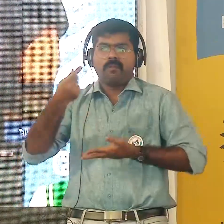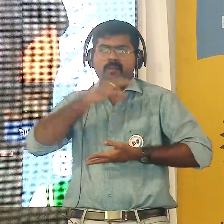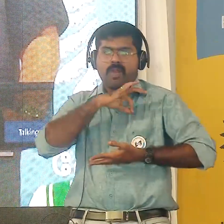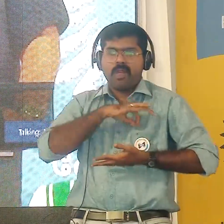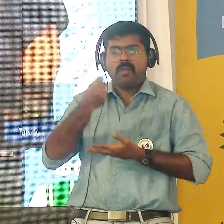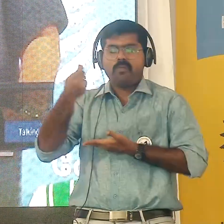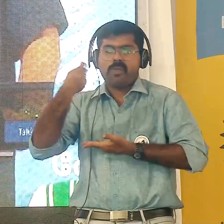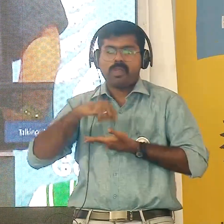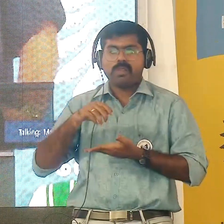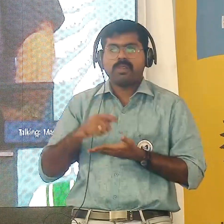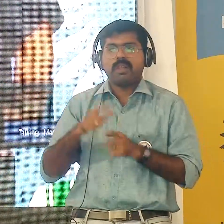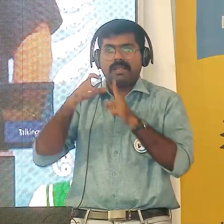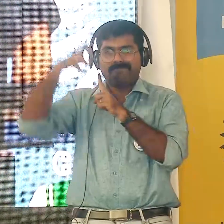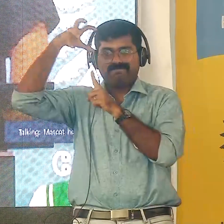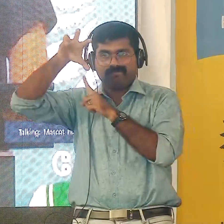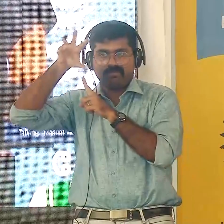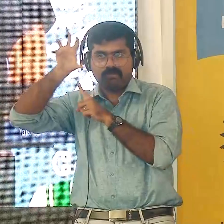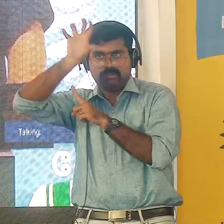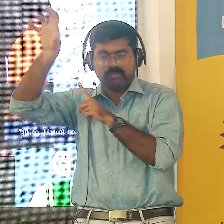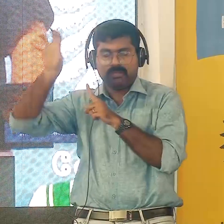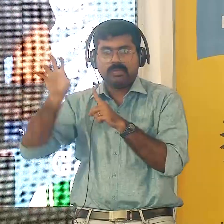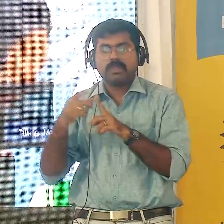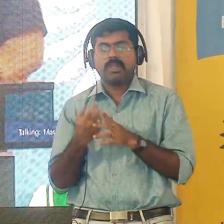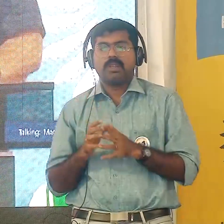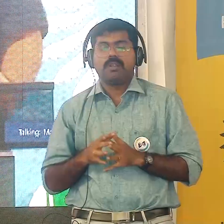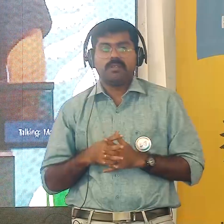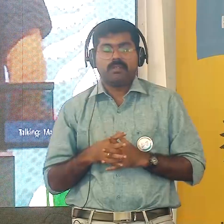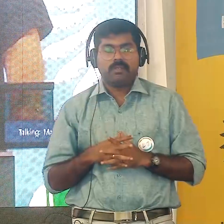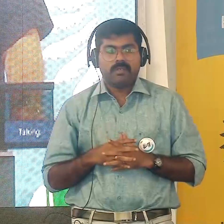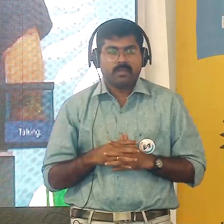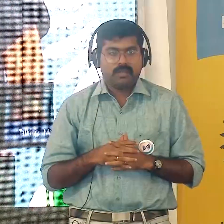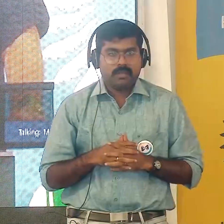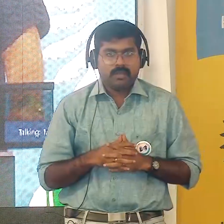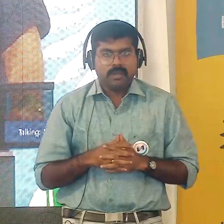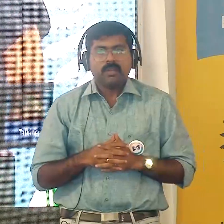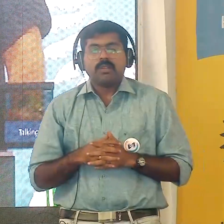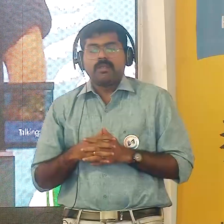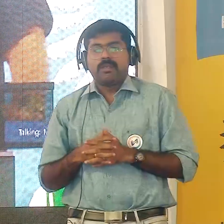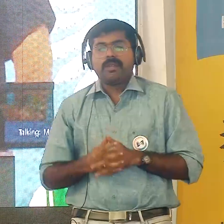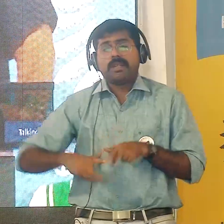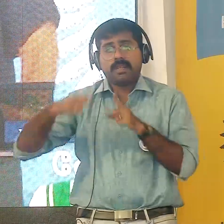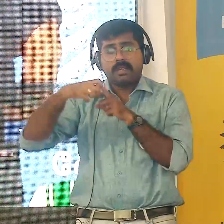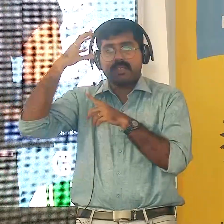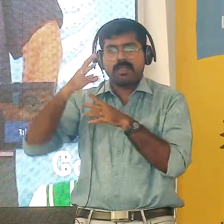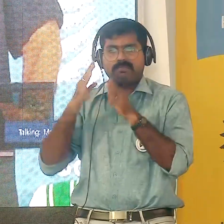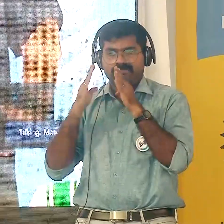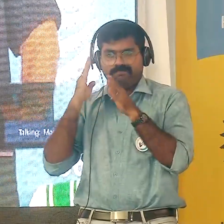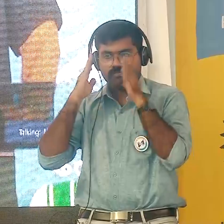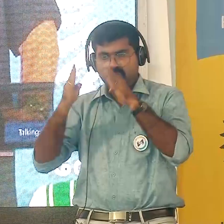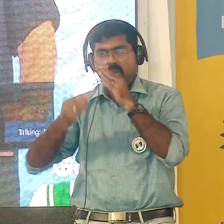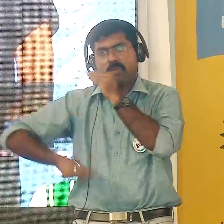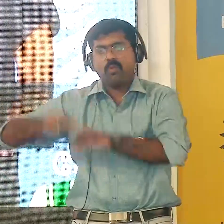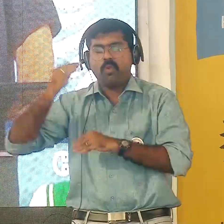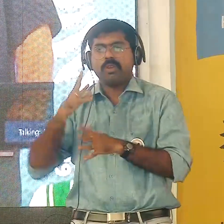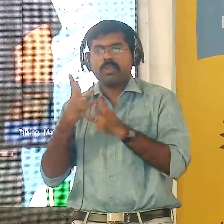generation district-wise, while looking for district-level solutions to these problems, some of the